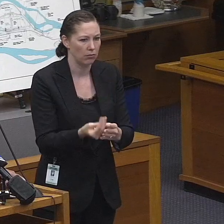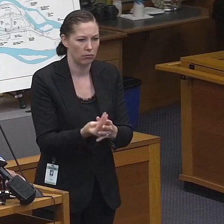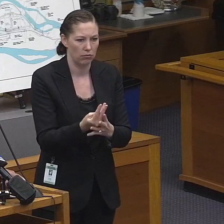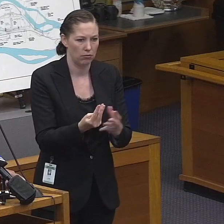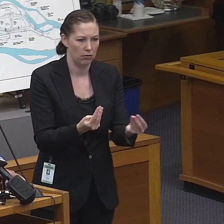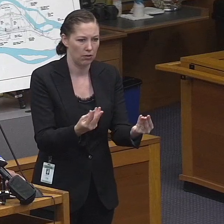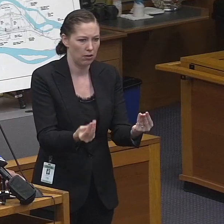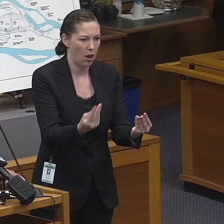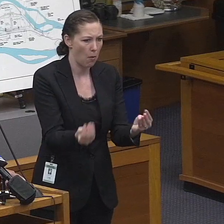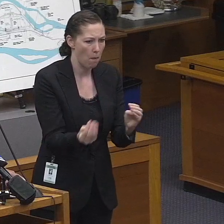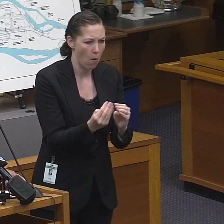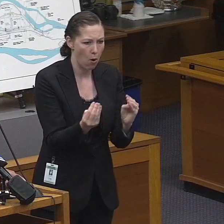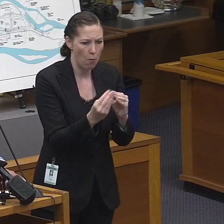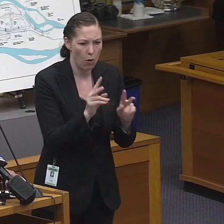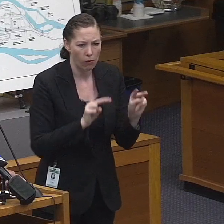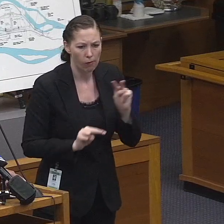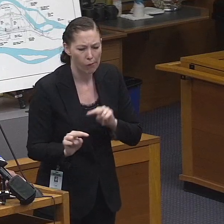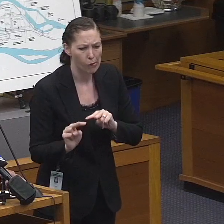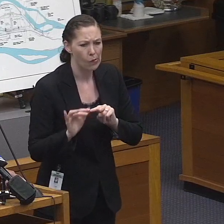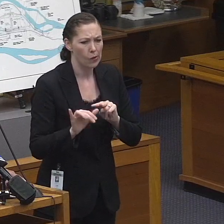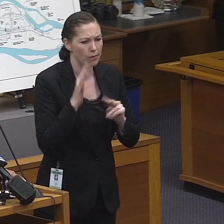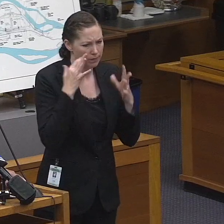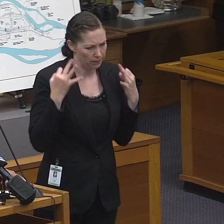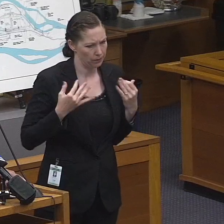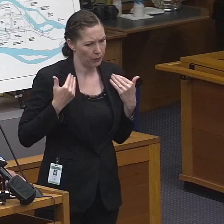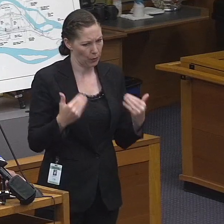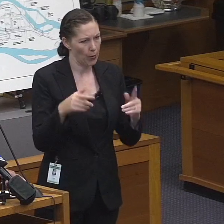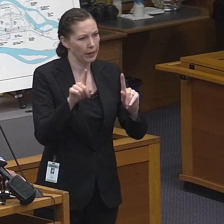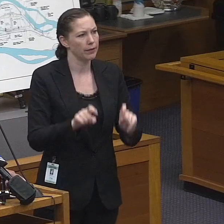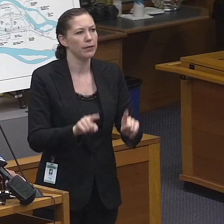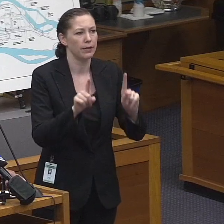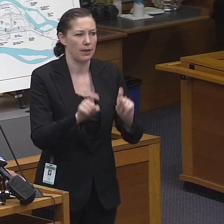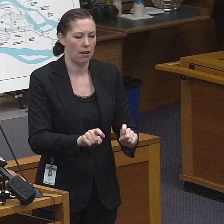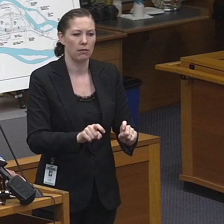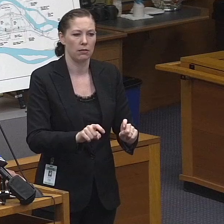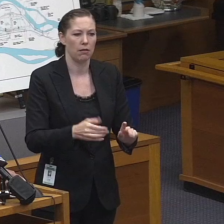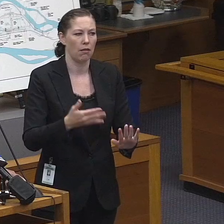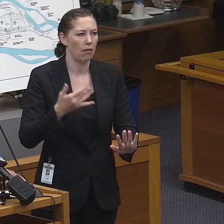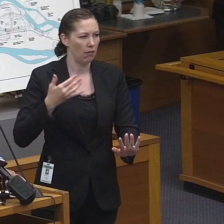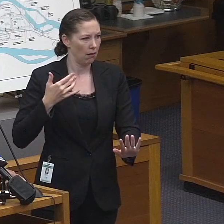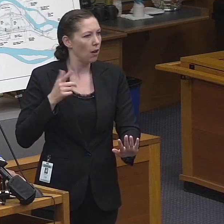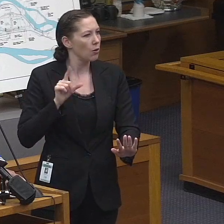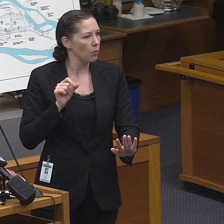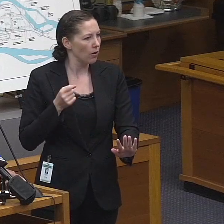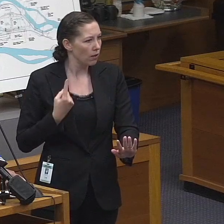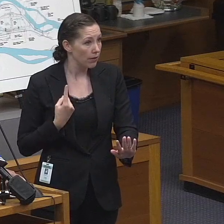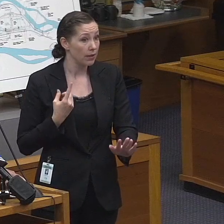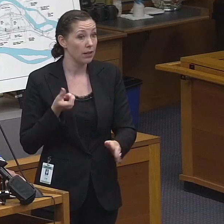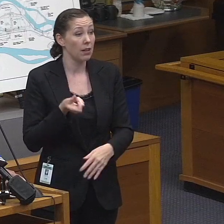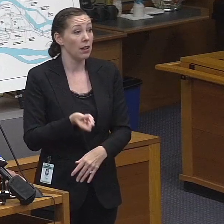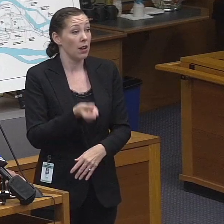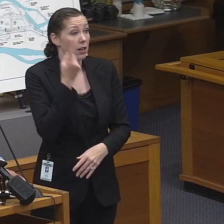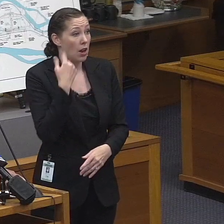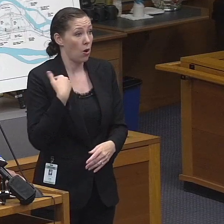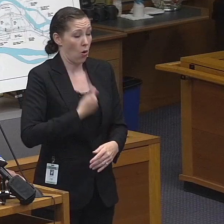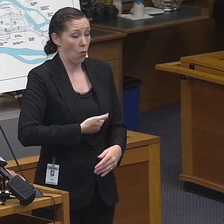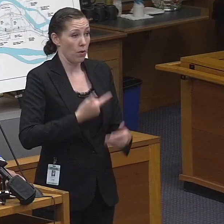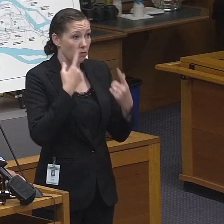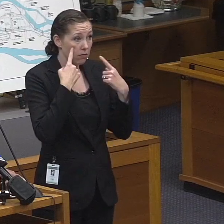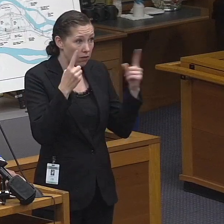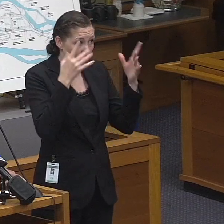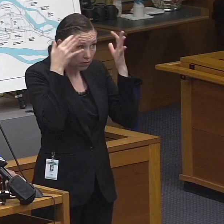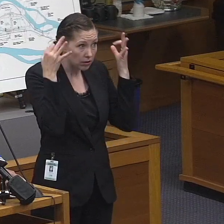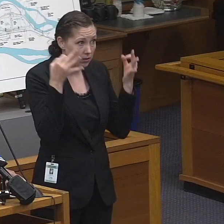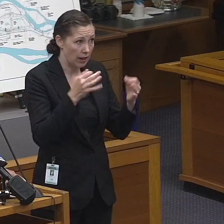the surprise to us, the reason that we had to lay out the health advisory, is because we found it in the finished water rather than in the source